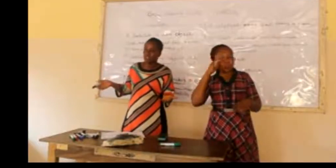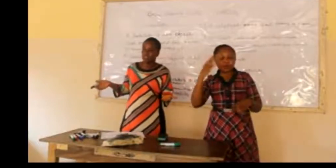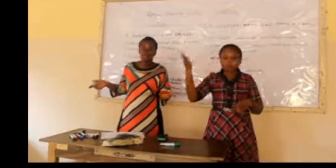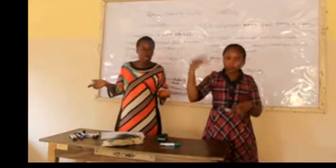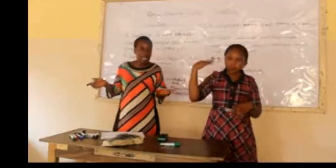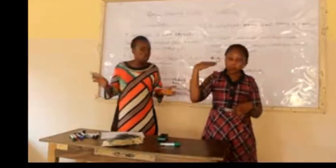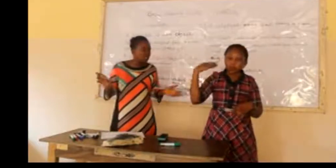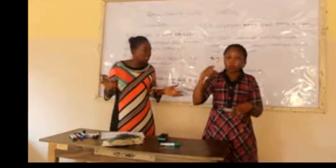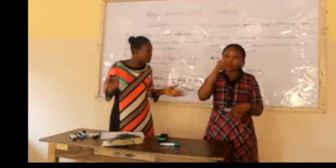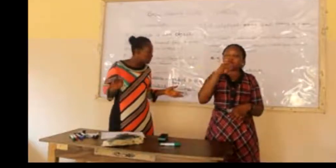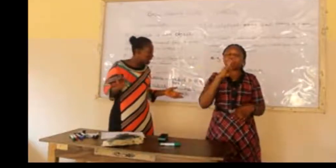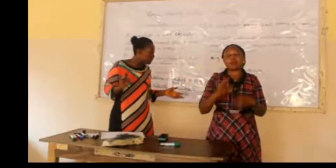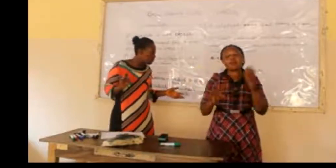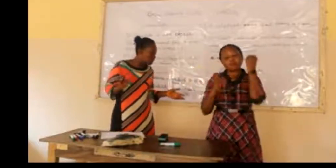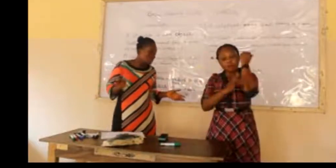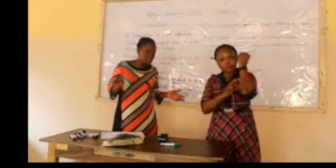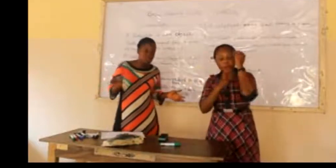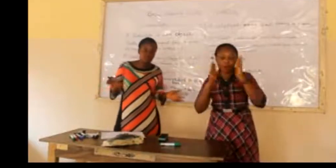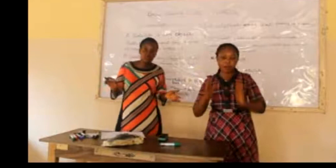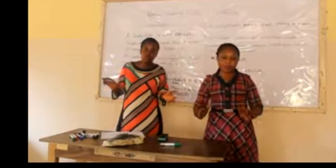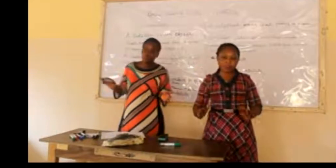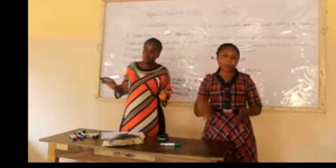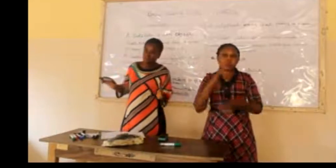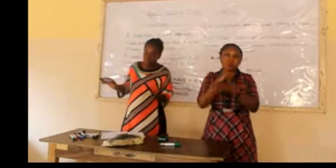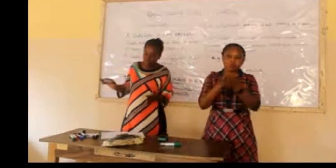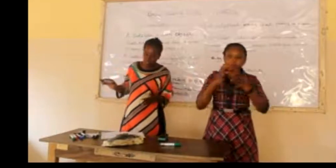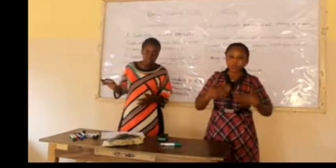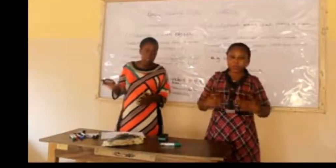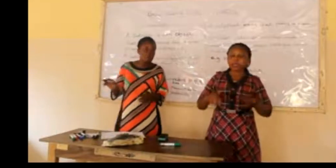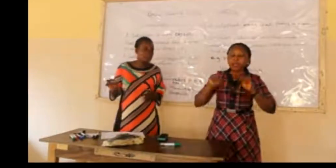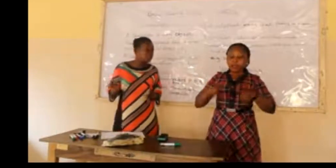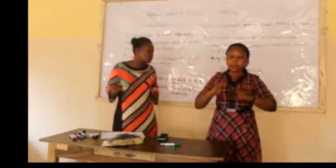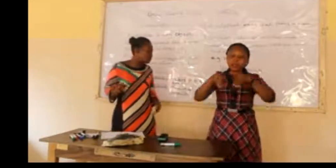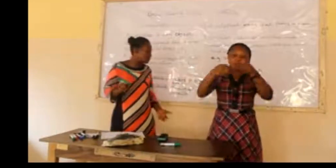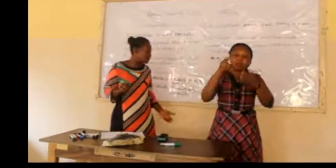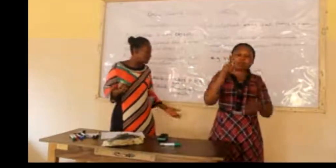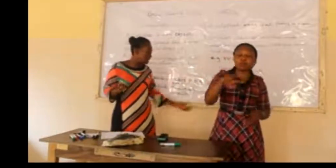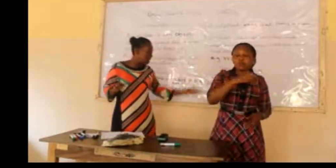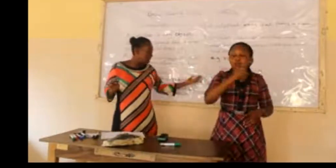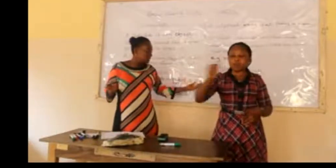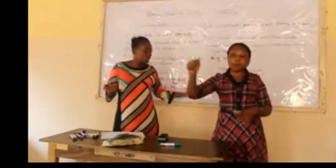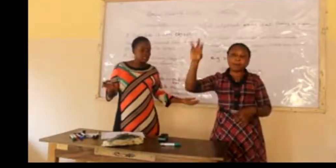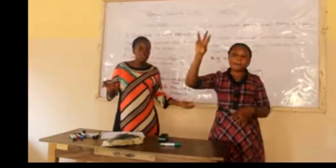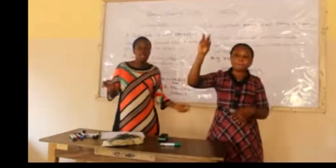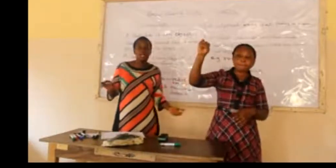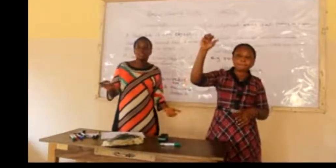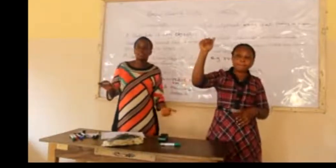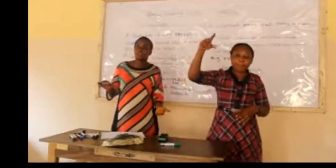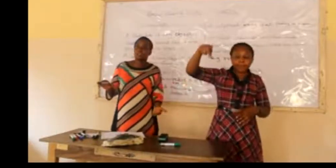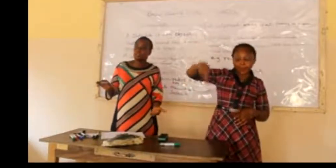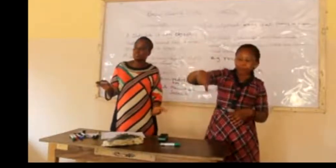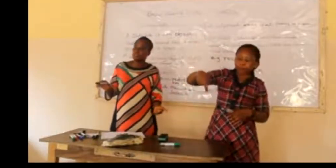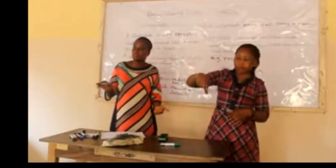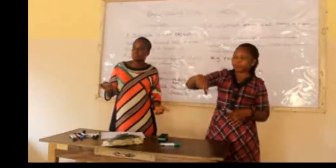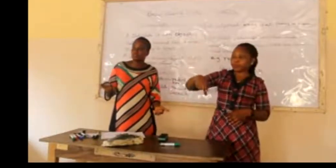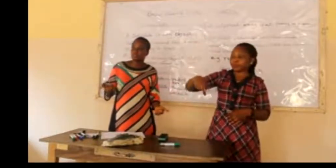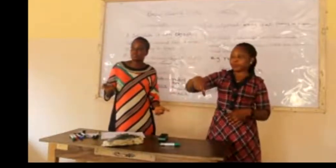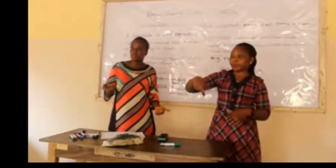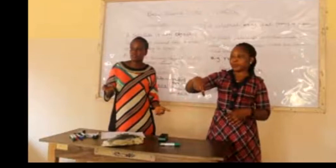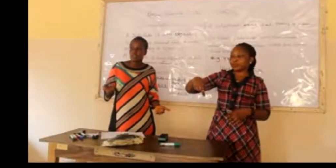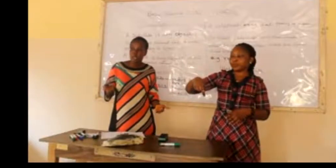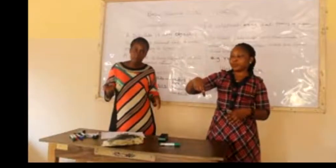Nigeria. How did that map got in? It is by the use of a satellite